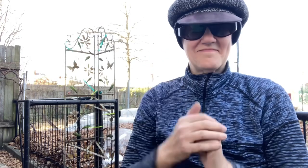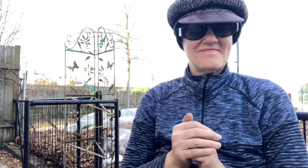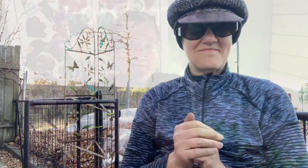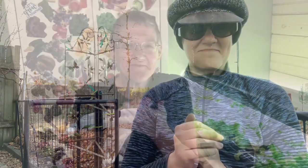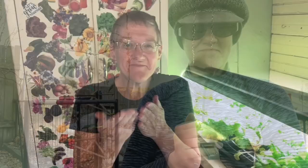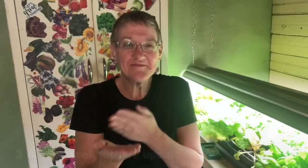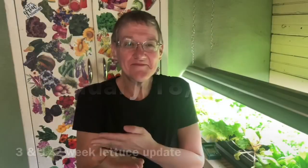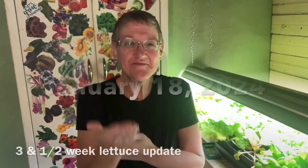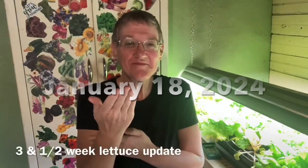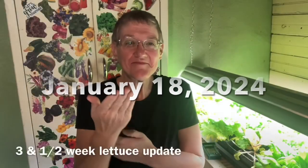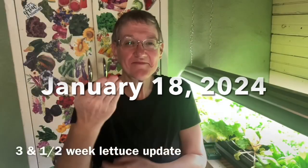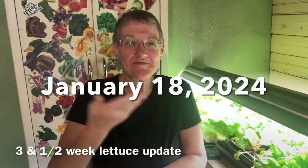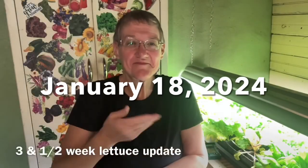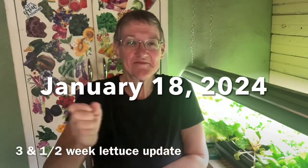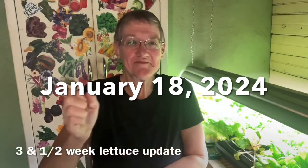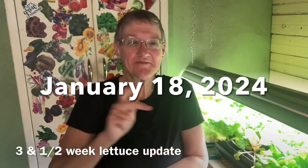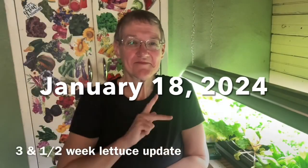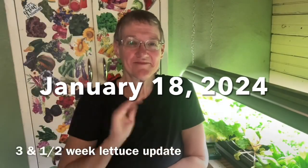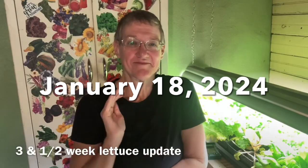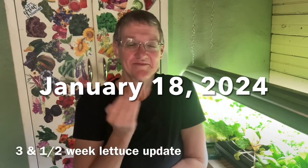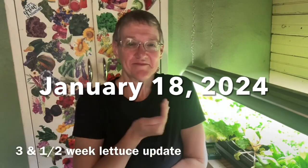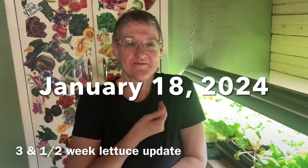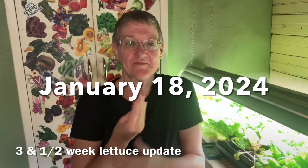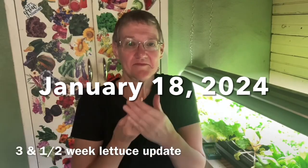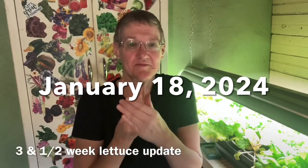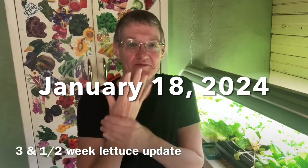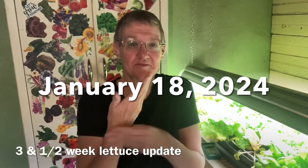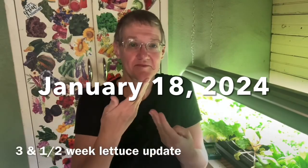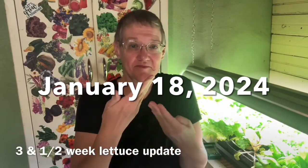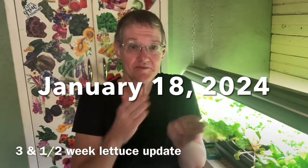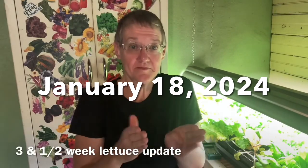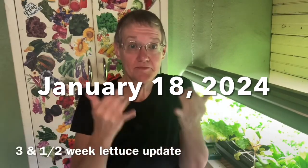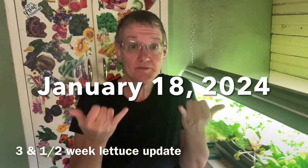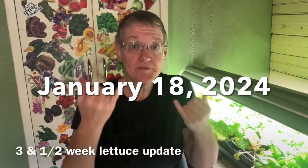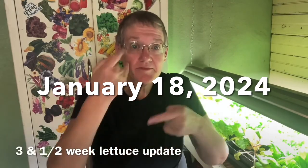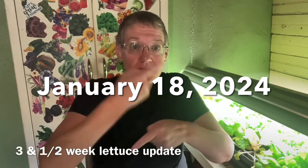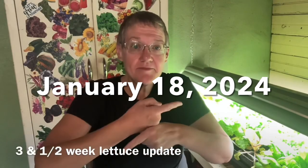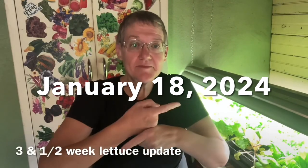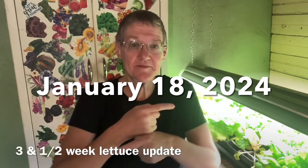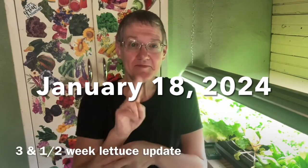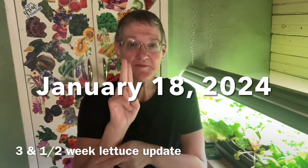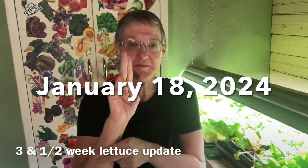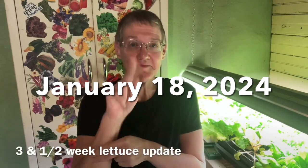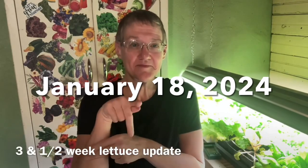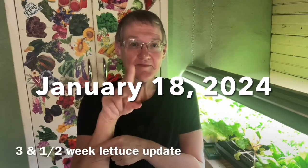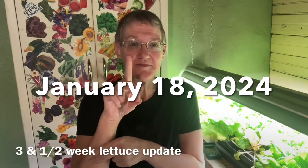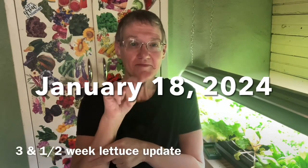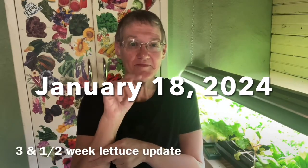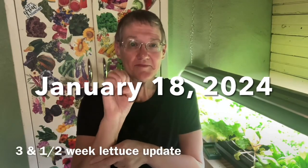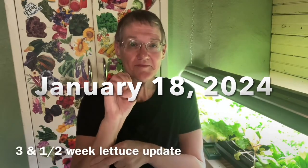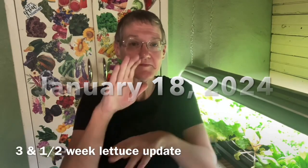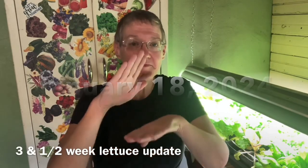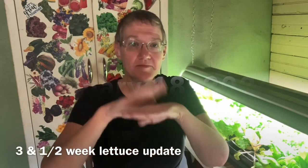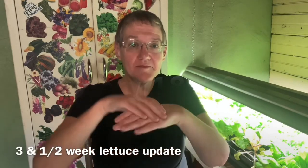2025. Good morning and welcome back to our grow room. Today I'm going to give you